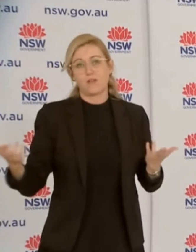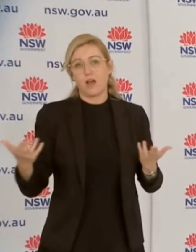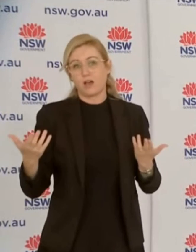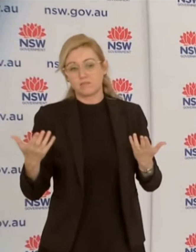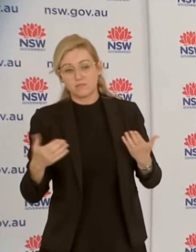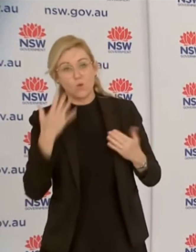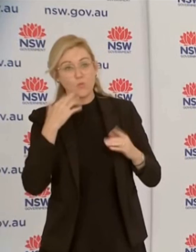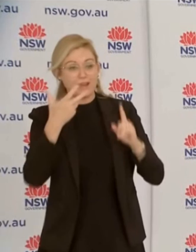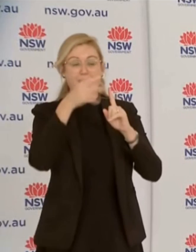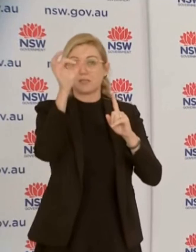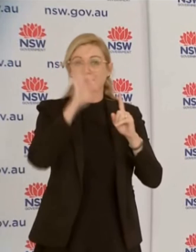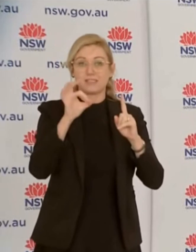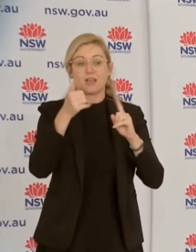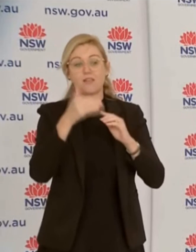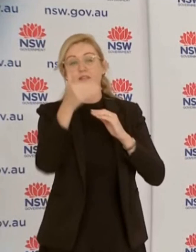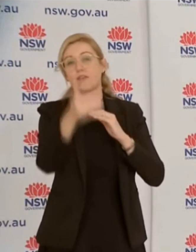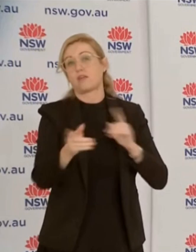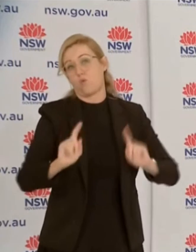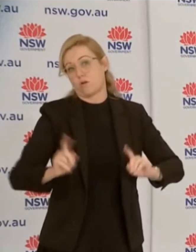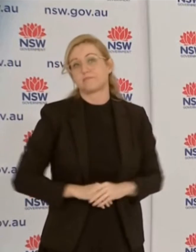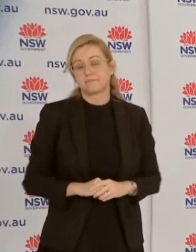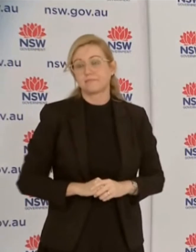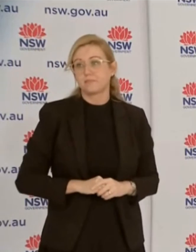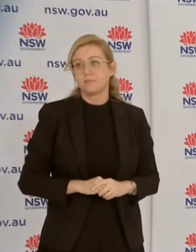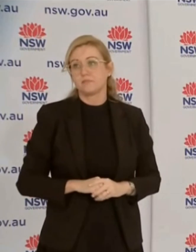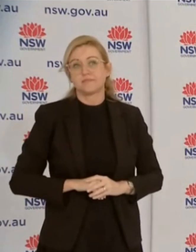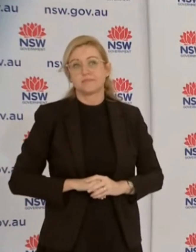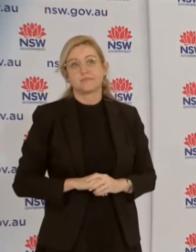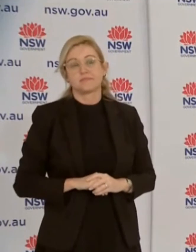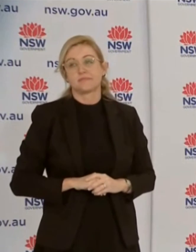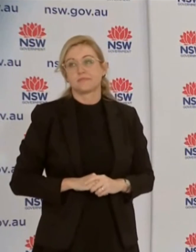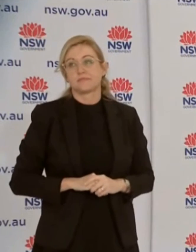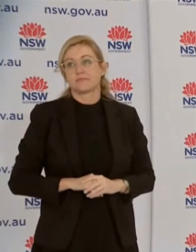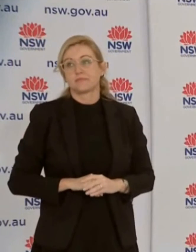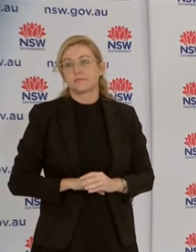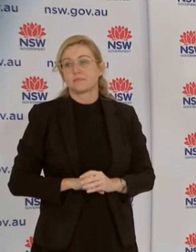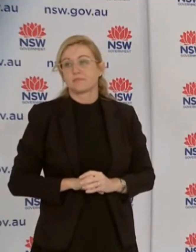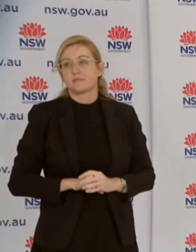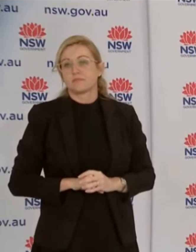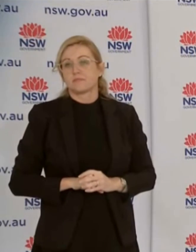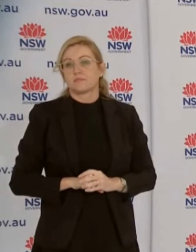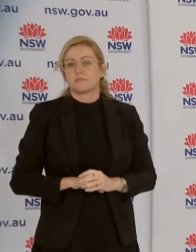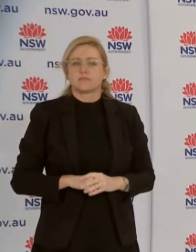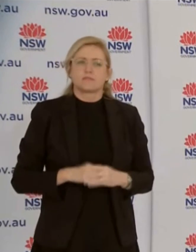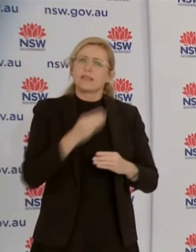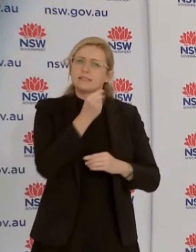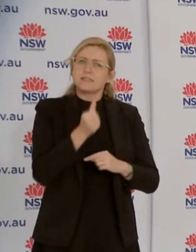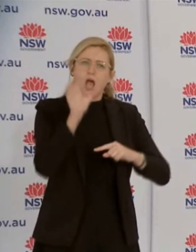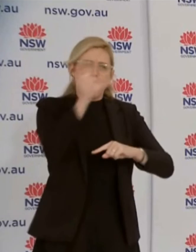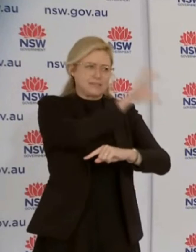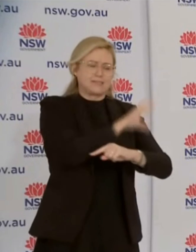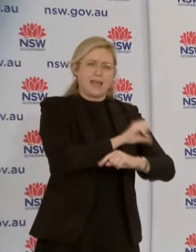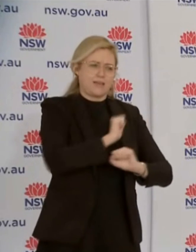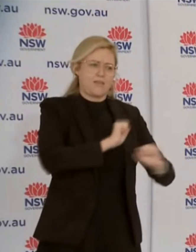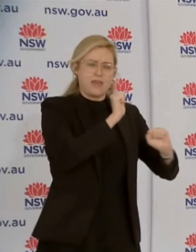that 80% double dose. Dr. Chan, state premiers, that perhaps you're looking too far ahead. There's such a